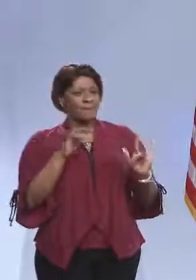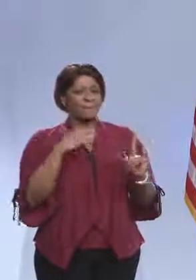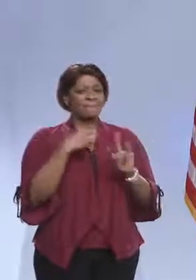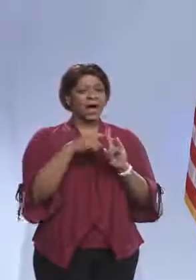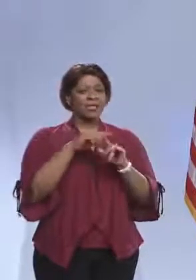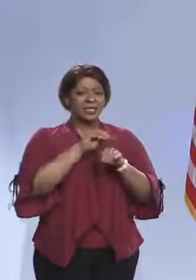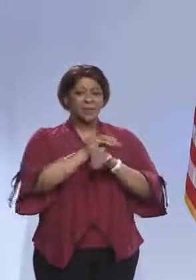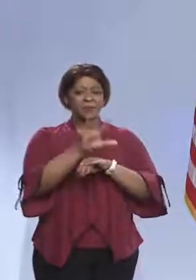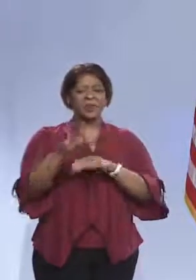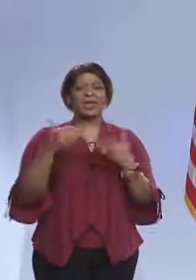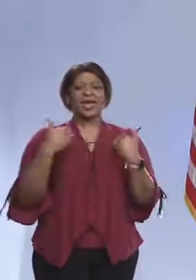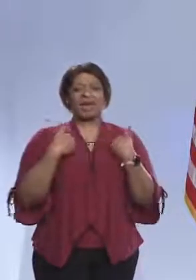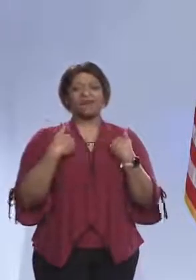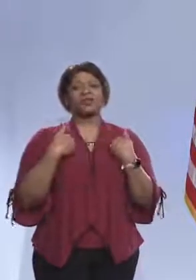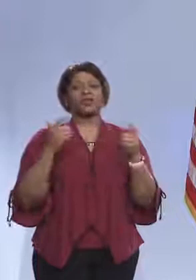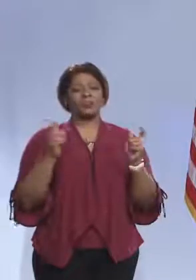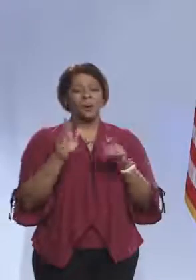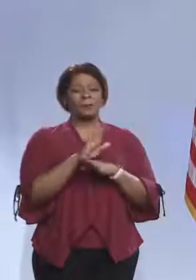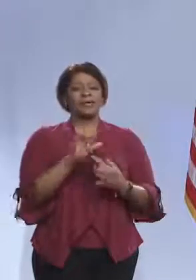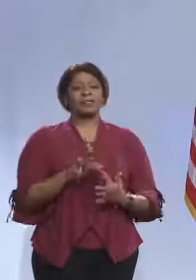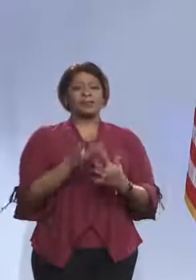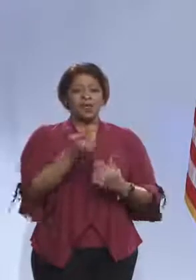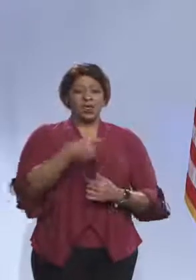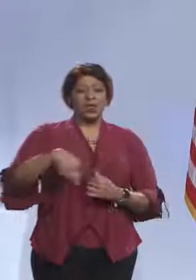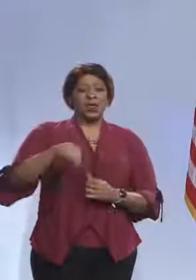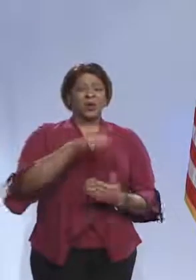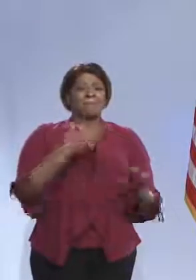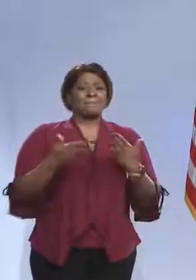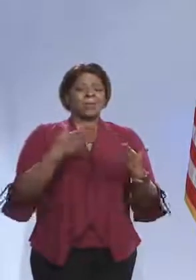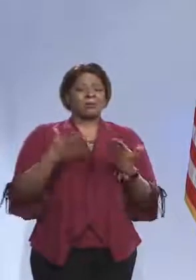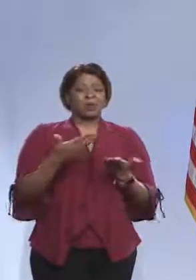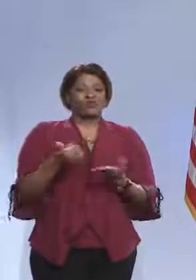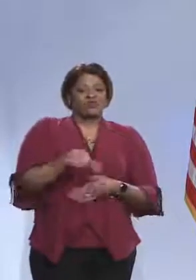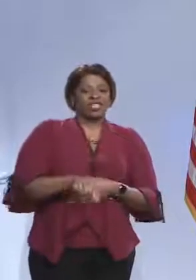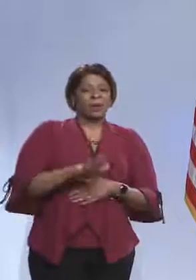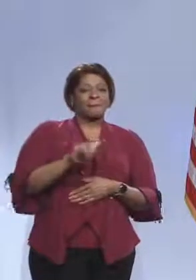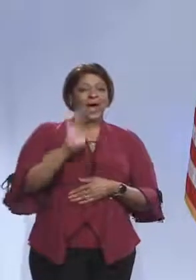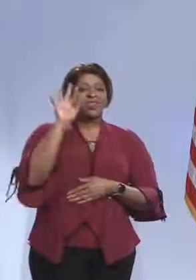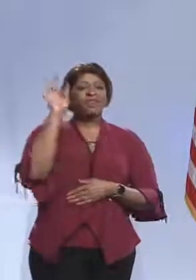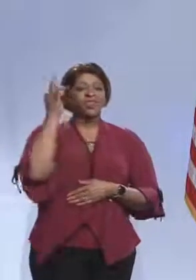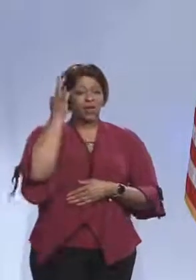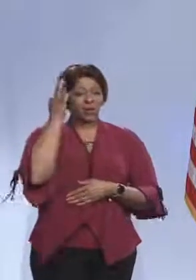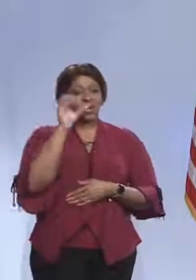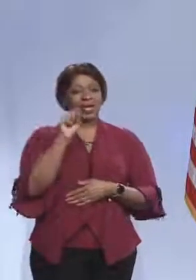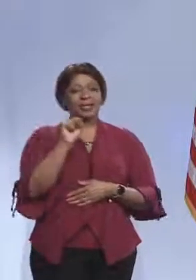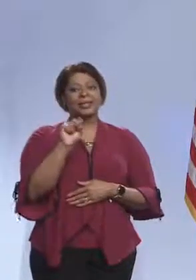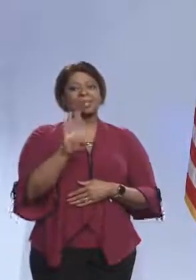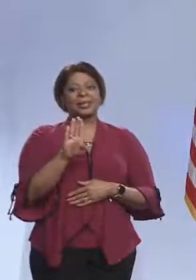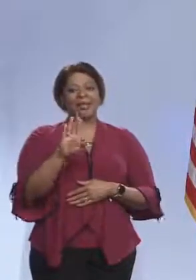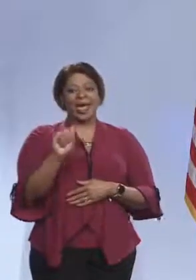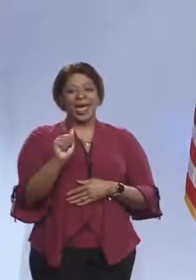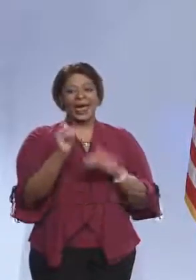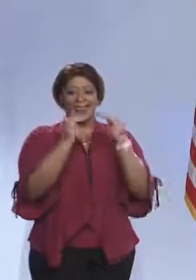impact this will have on small businesses, especially those who may be rejected by the federal SBA level? And then my follow-up question to